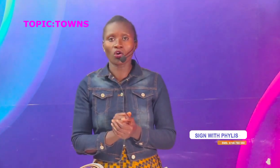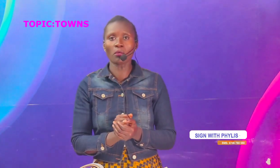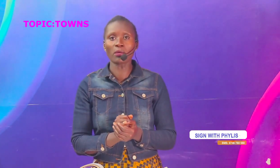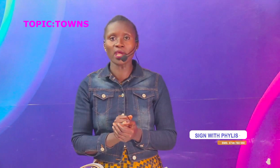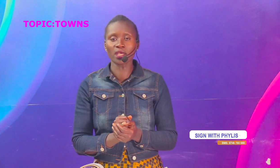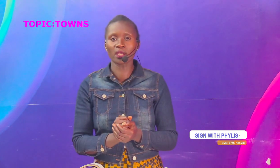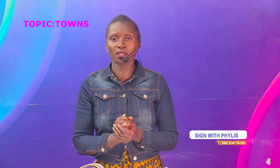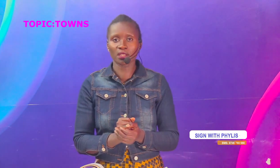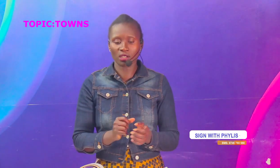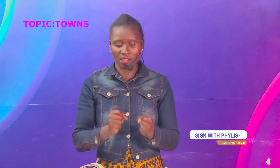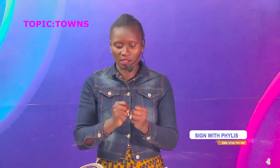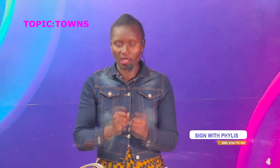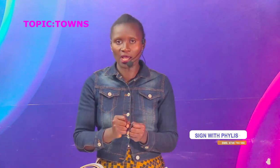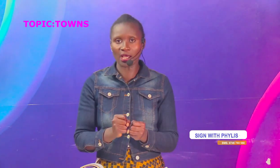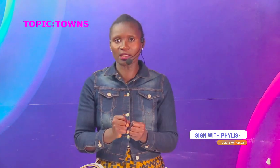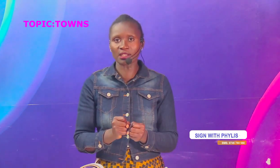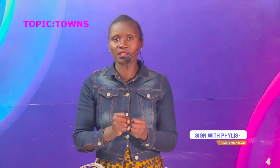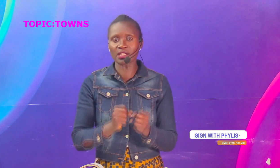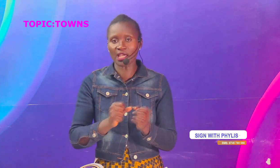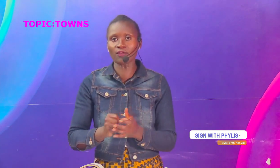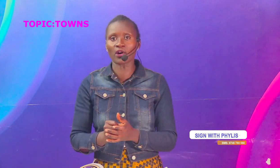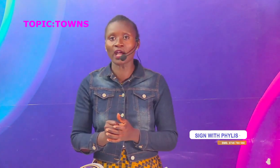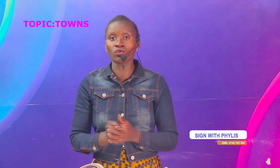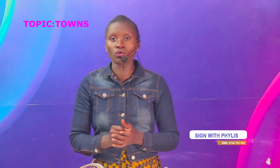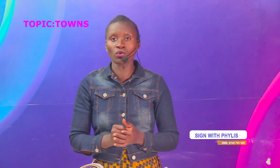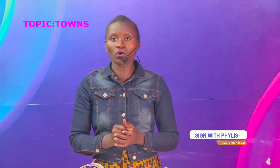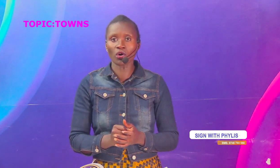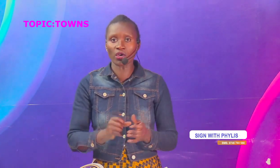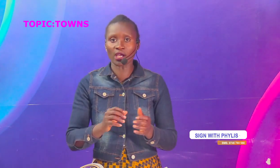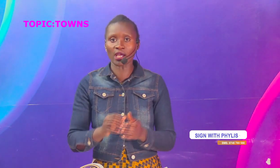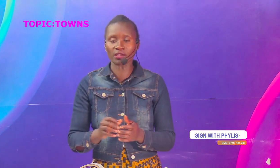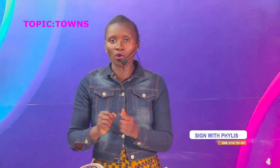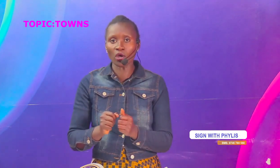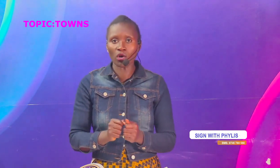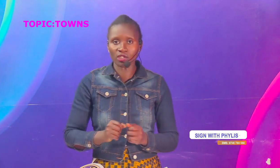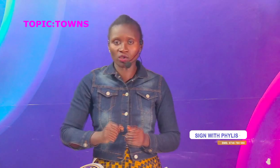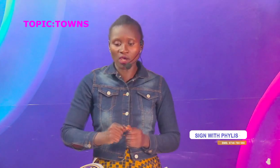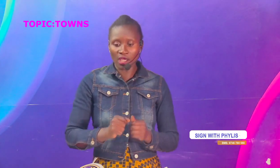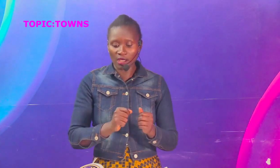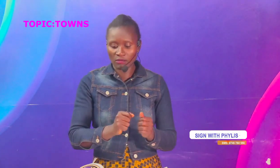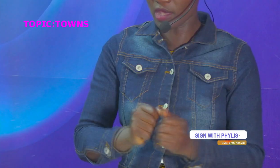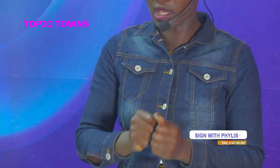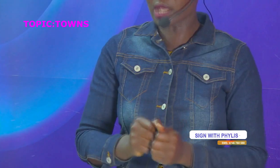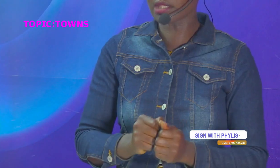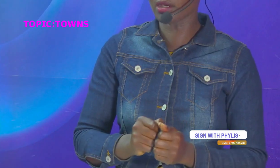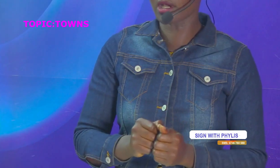Bay, this is the sign for canoe or a small boat. So making it like